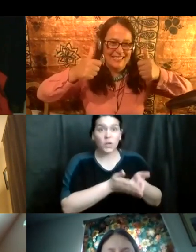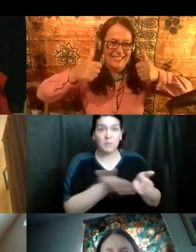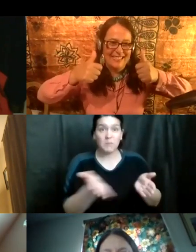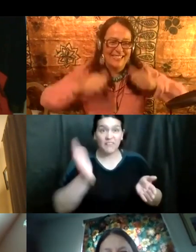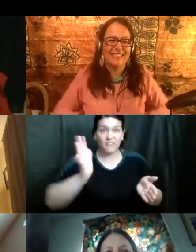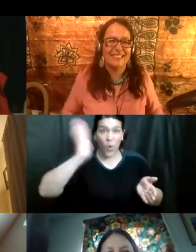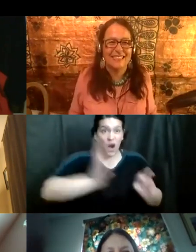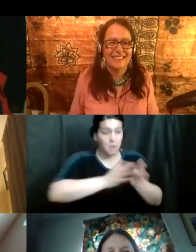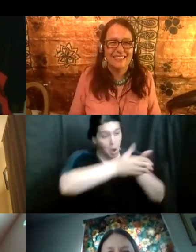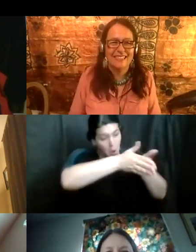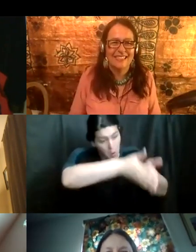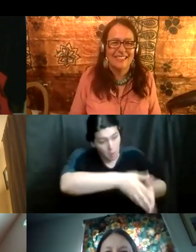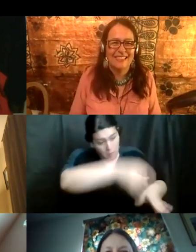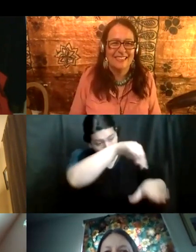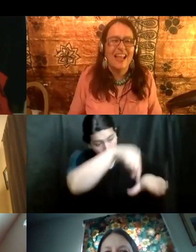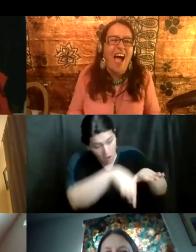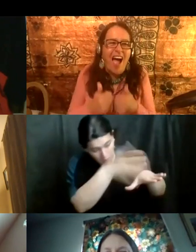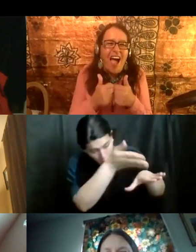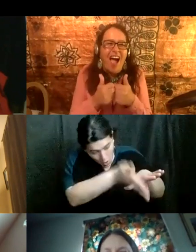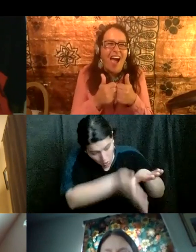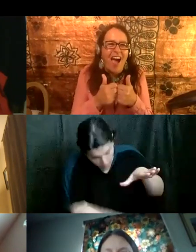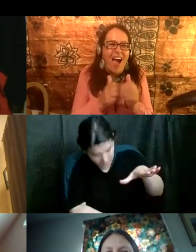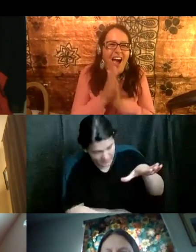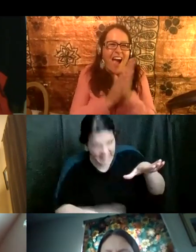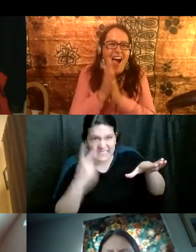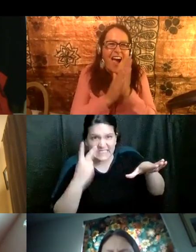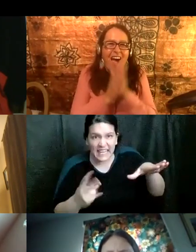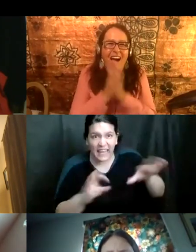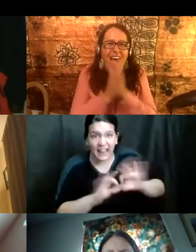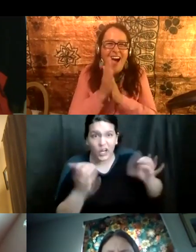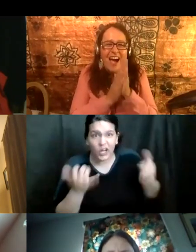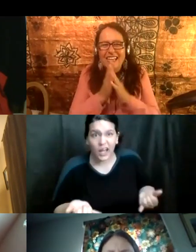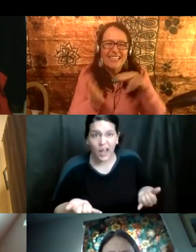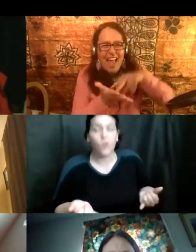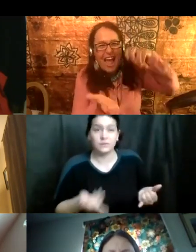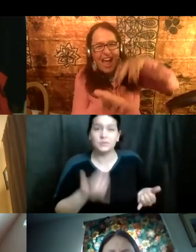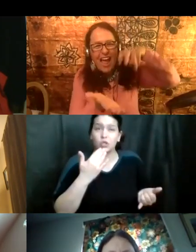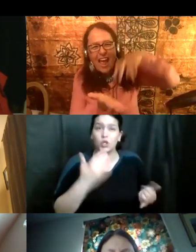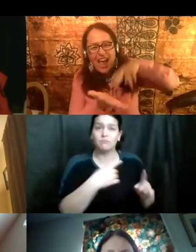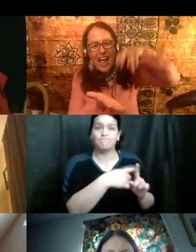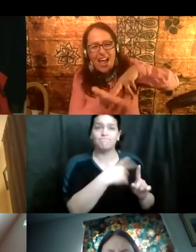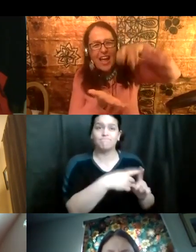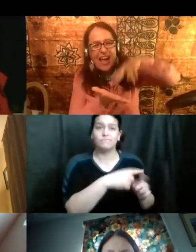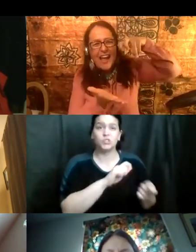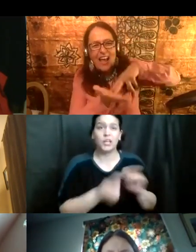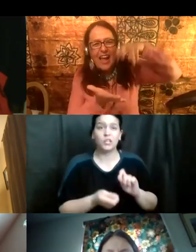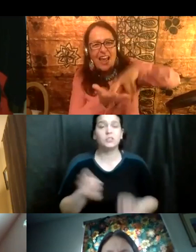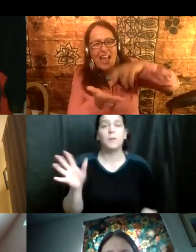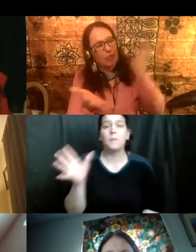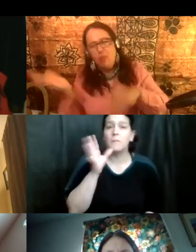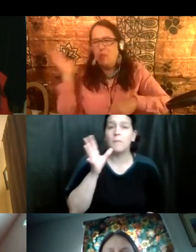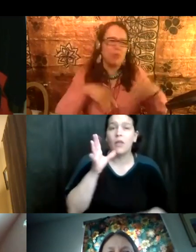shipwrecked from the sky. It's so clear now. So this is a good thing. You know, this Mother Earth is slapping us all